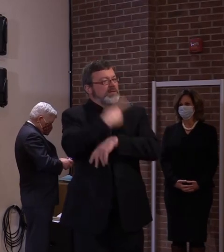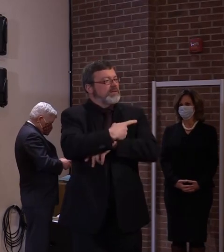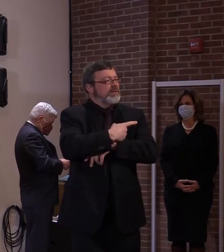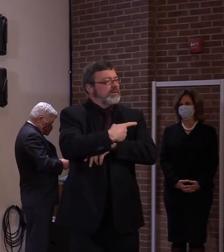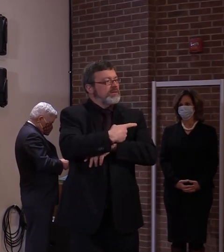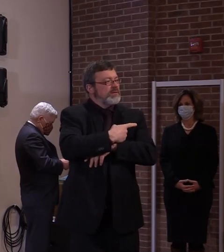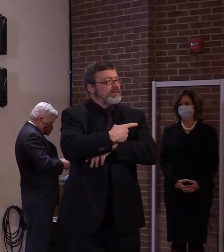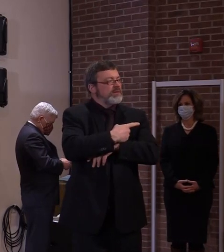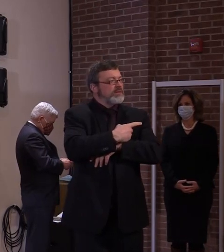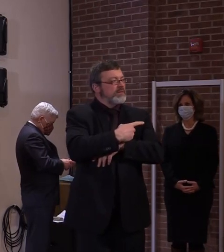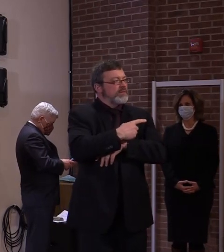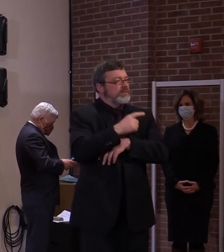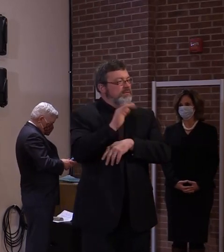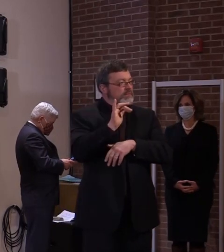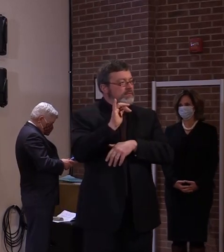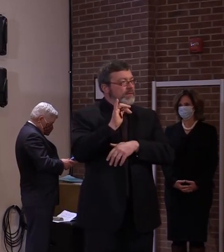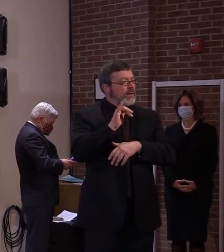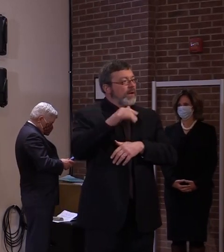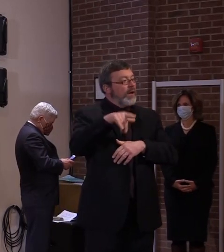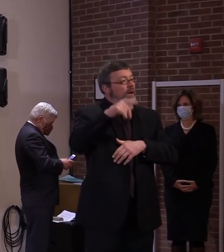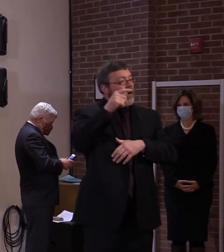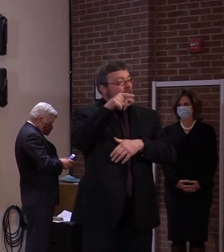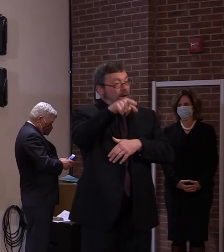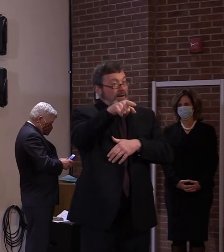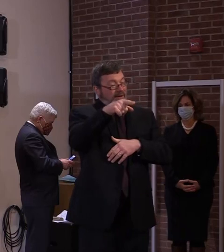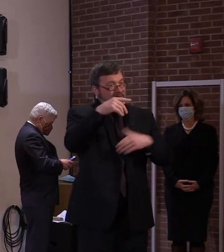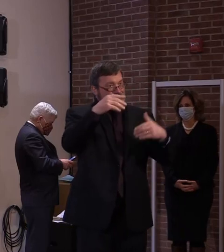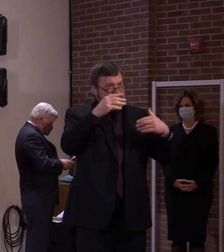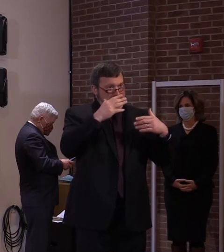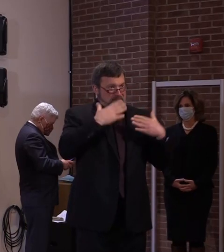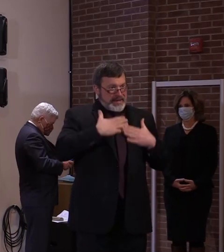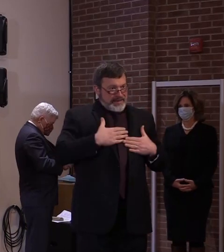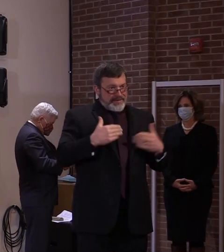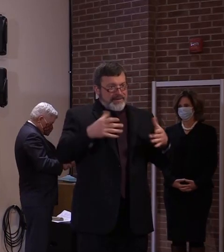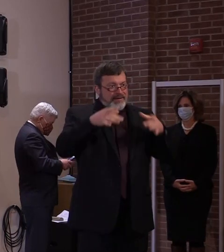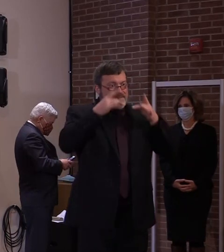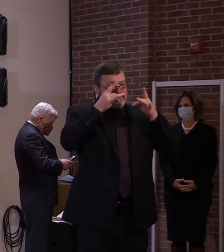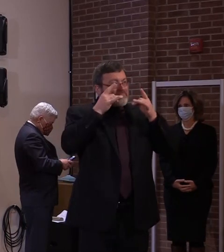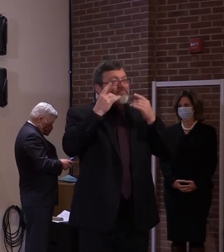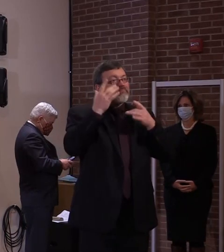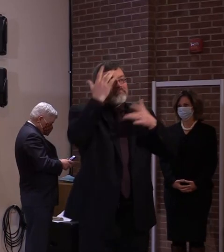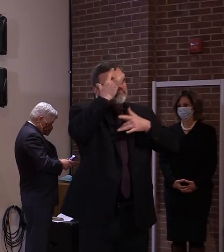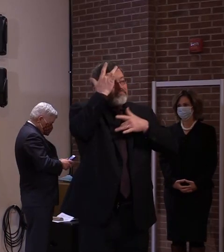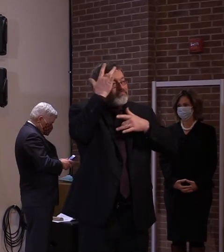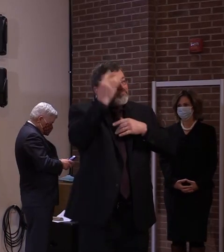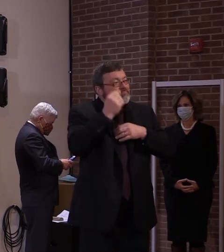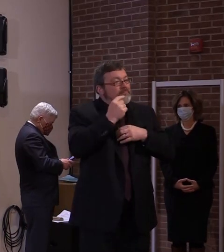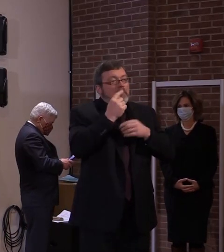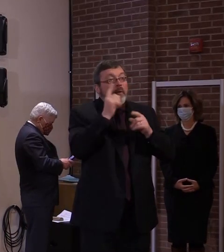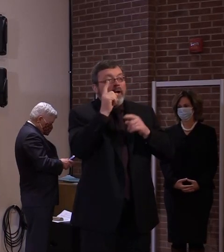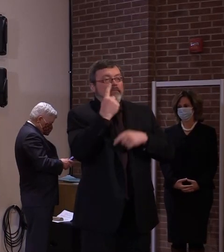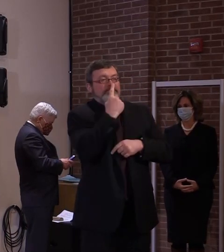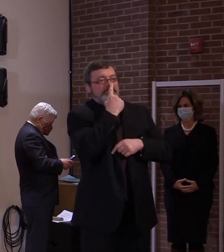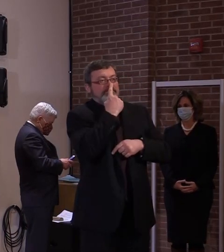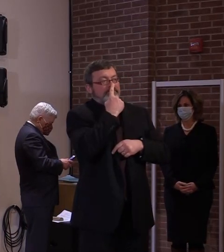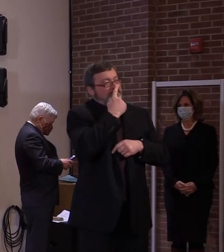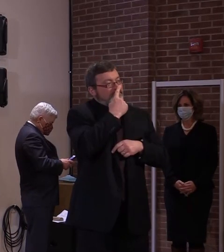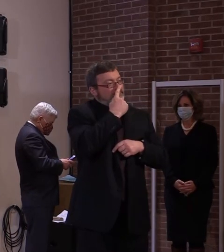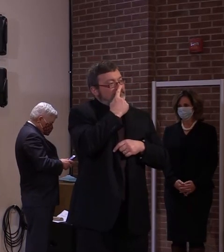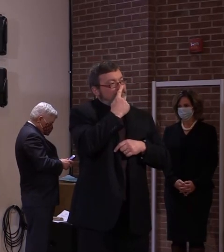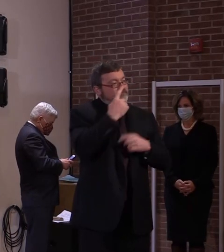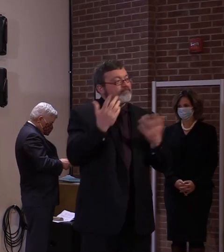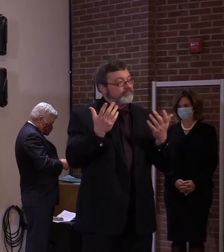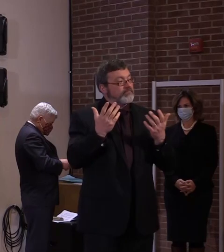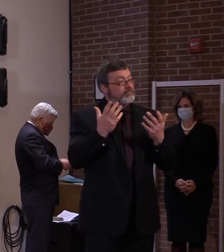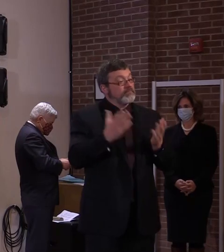viral nucleic acid, which may still be present in your nose. The antigen test is a